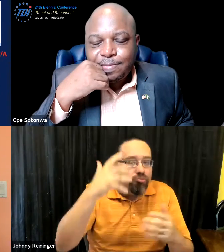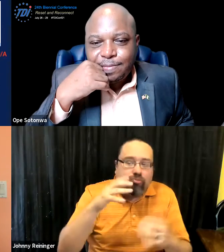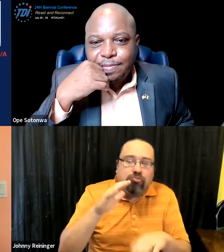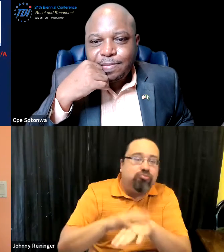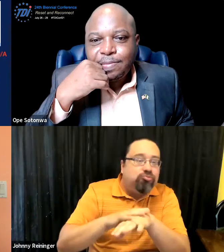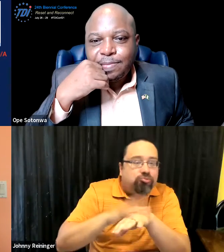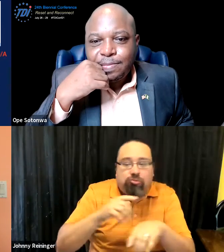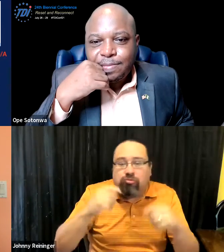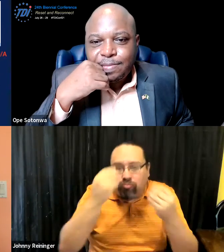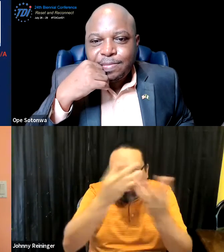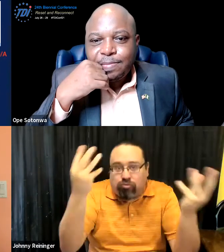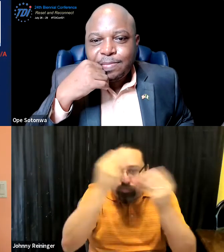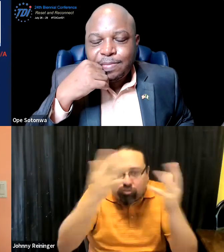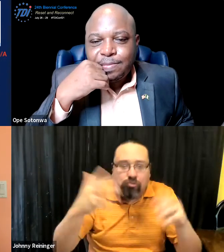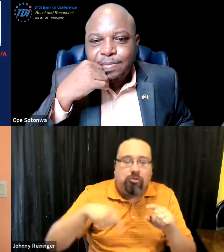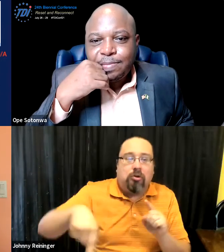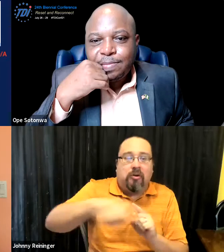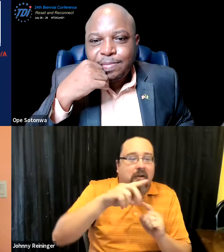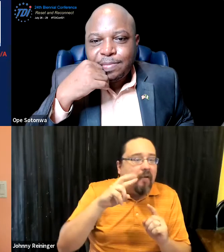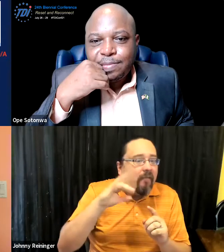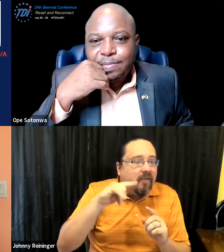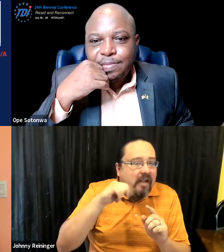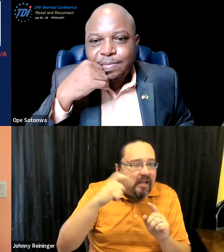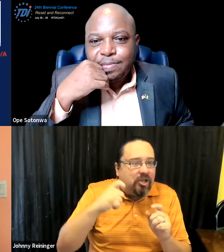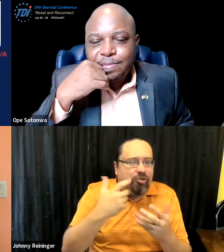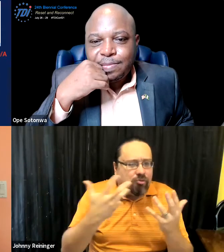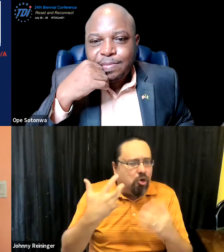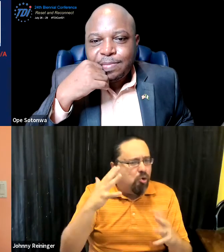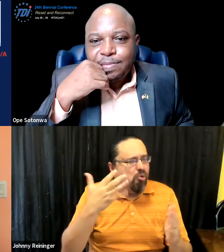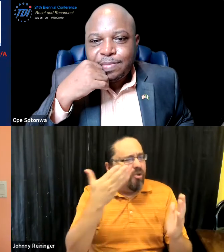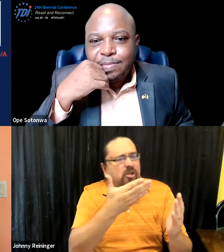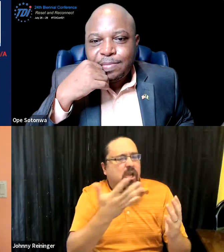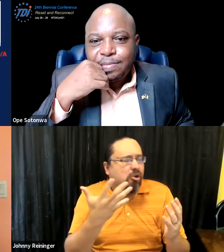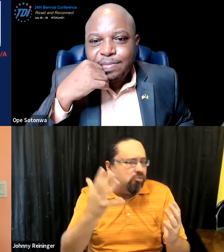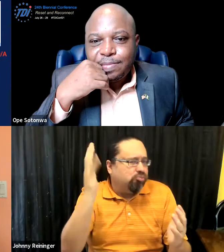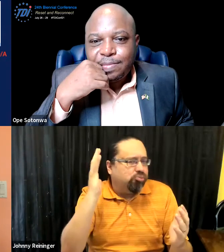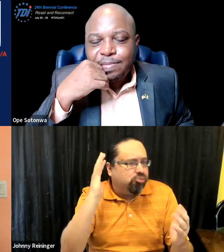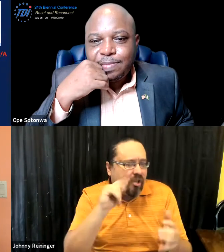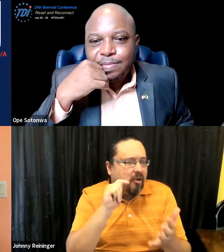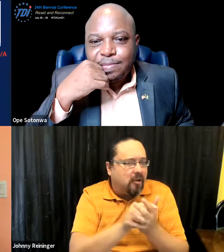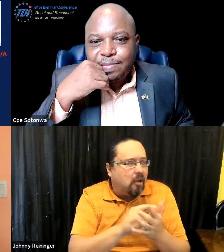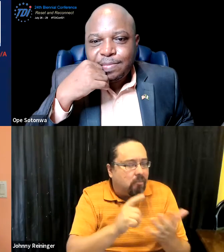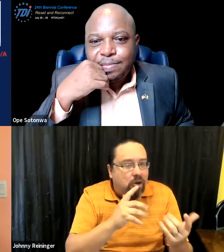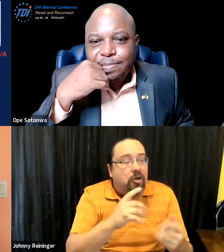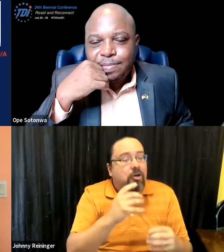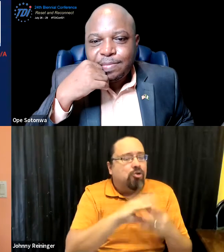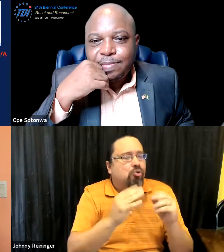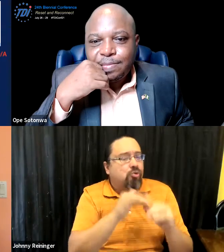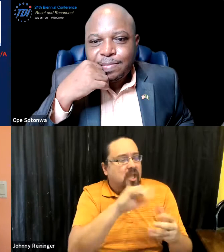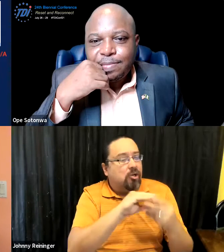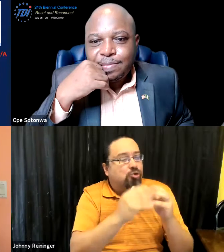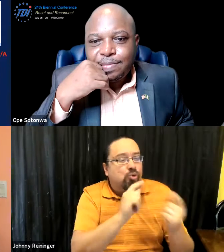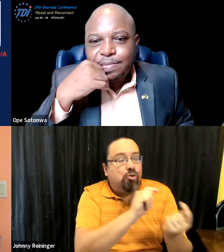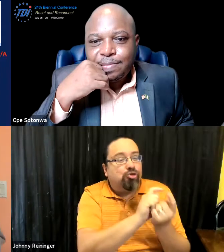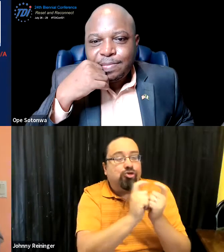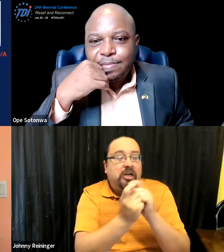developed that would be able to signal people and share information. It was already there a long time